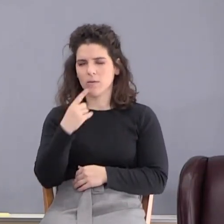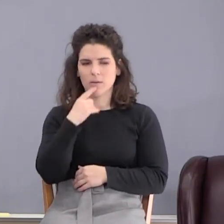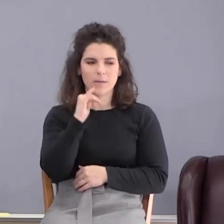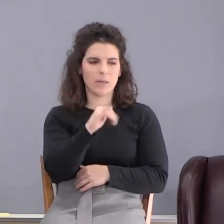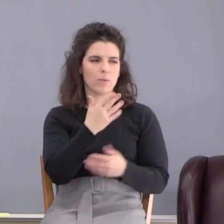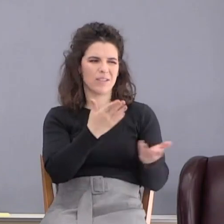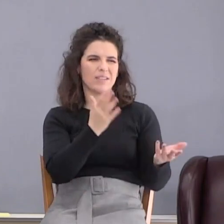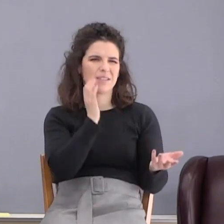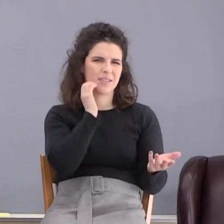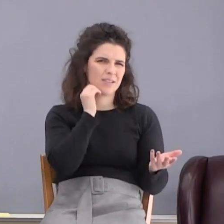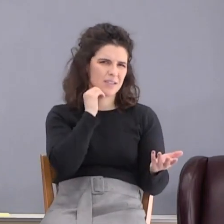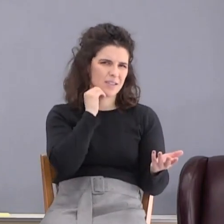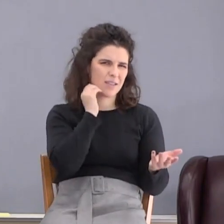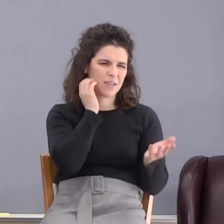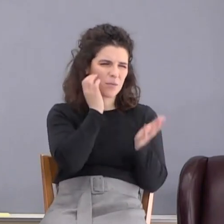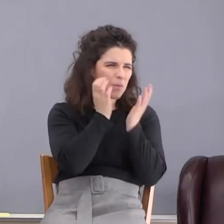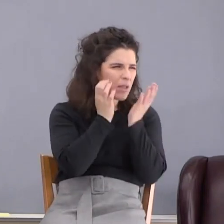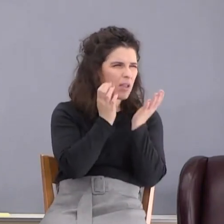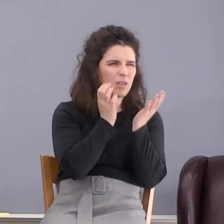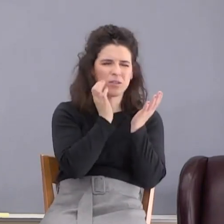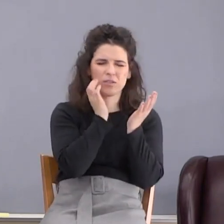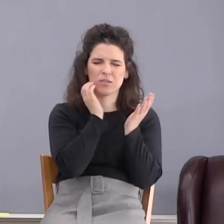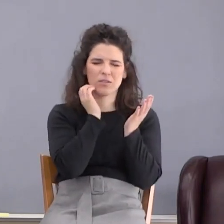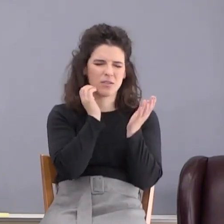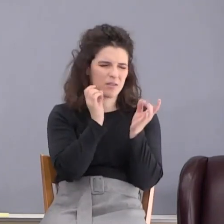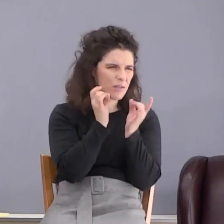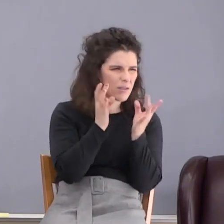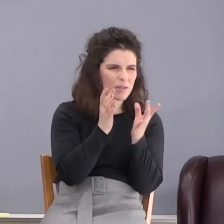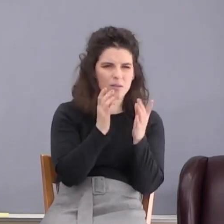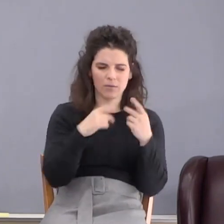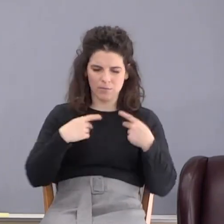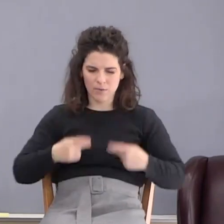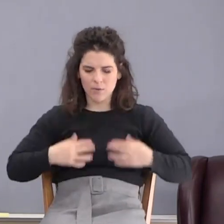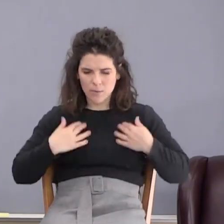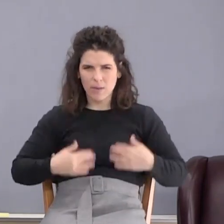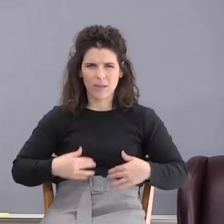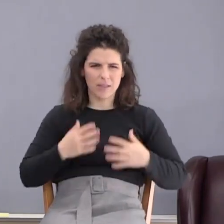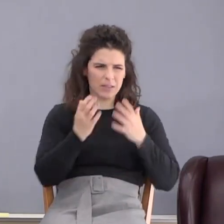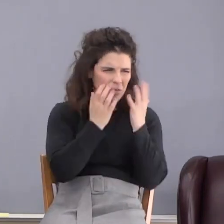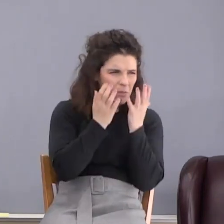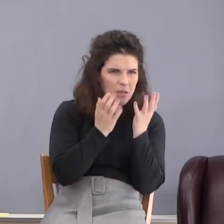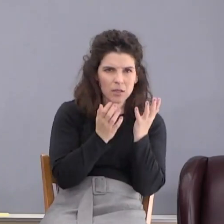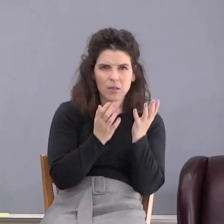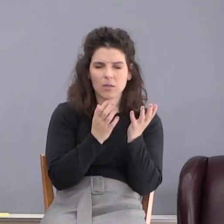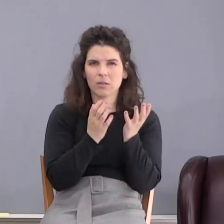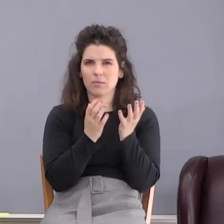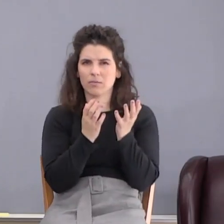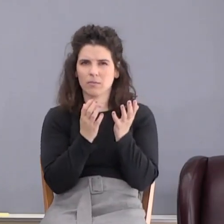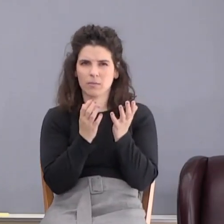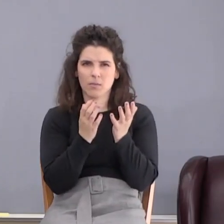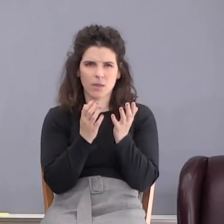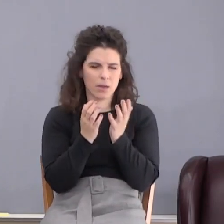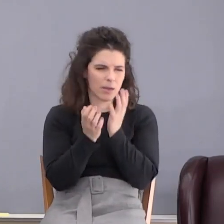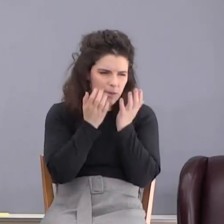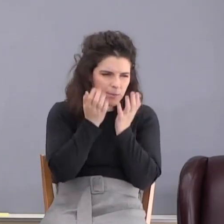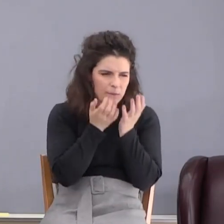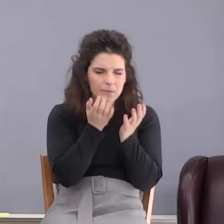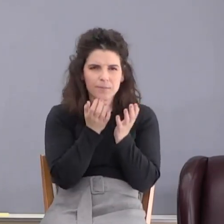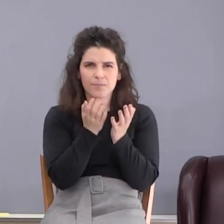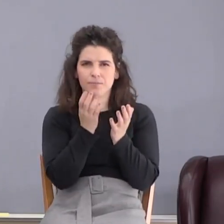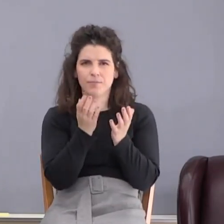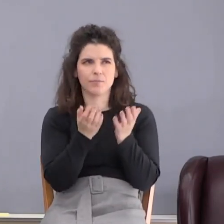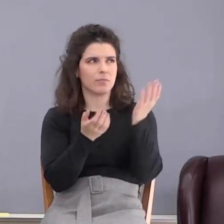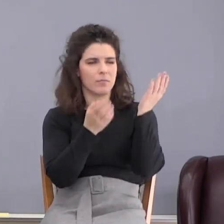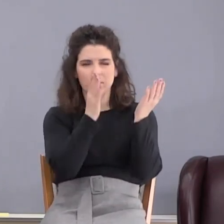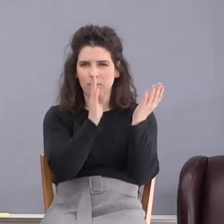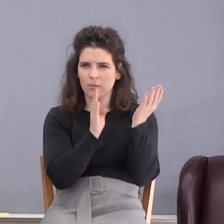humiliation. This physical body, it's humiliating. It's a humiliation to